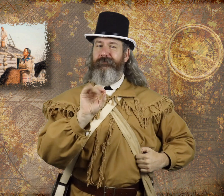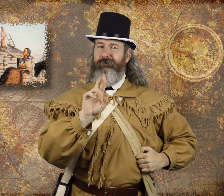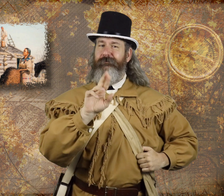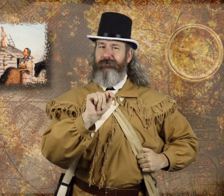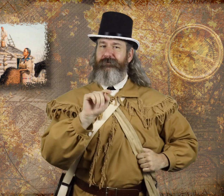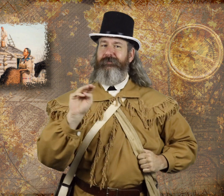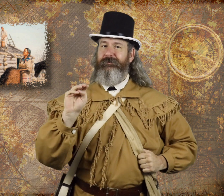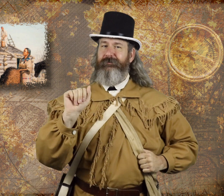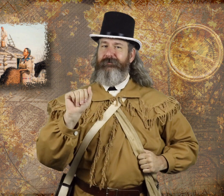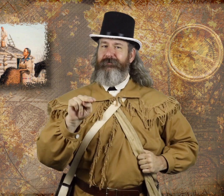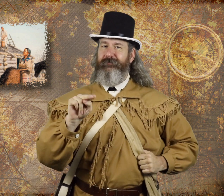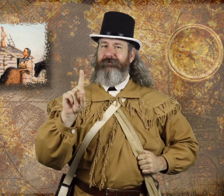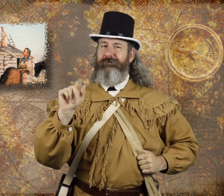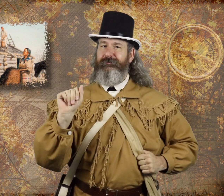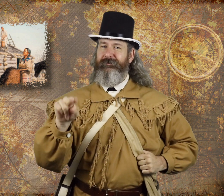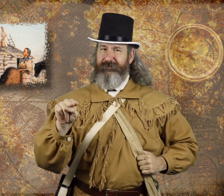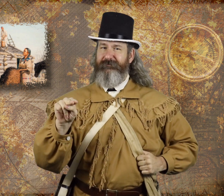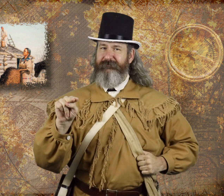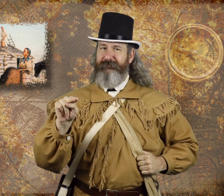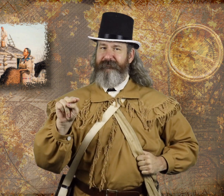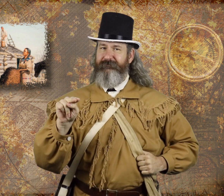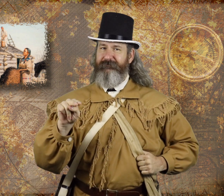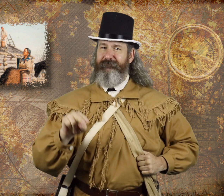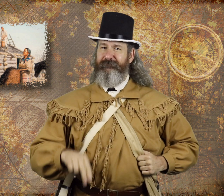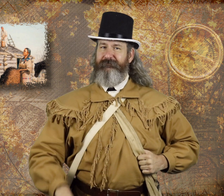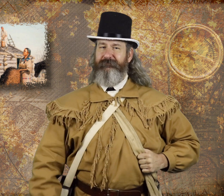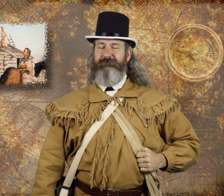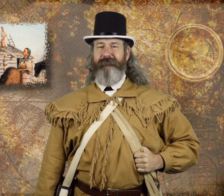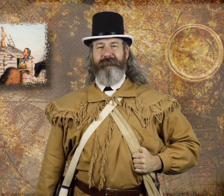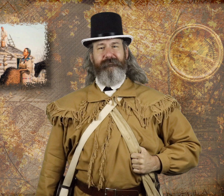And they called it Fort Mandan.